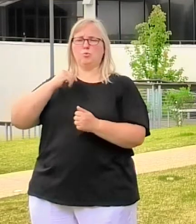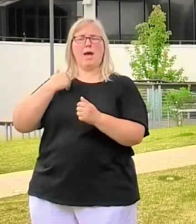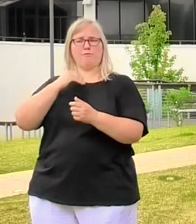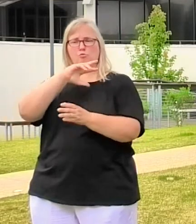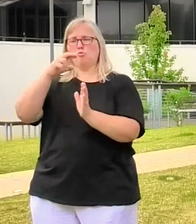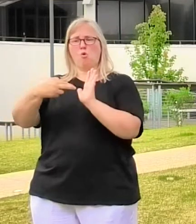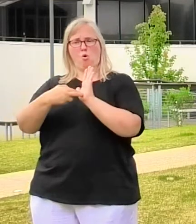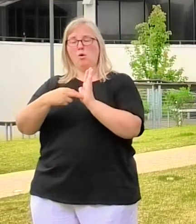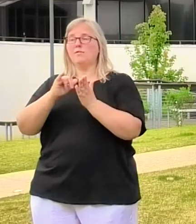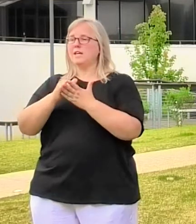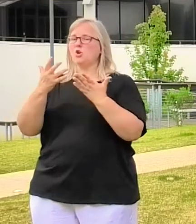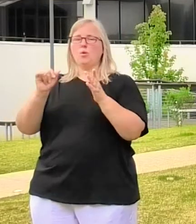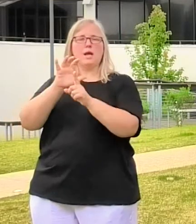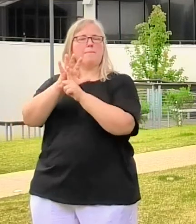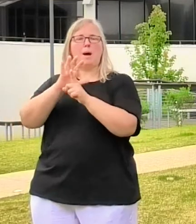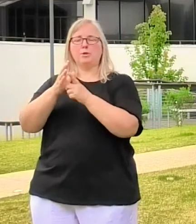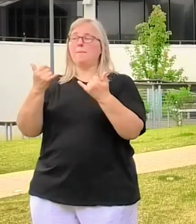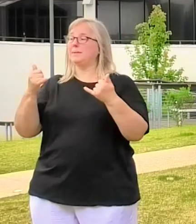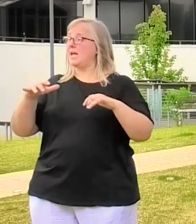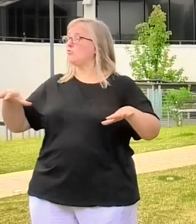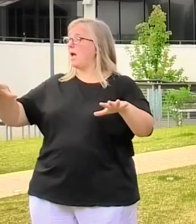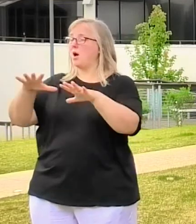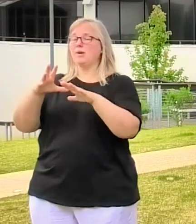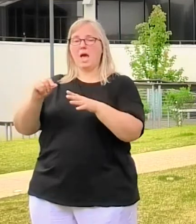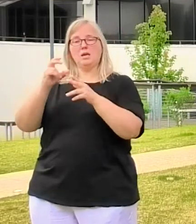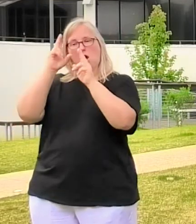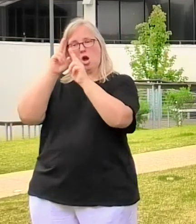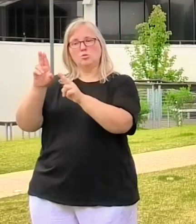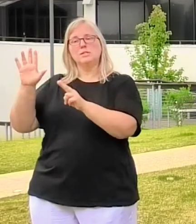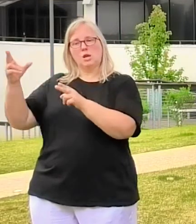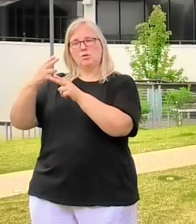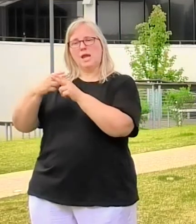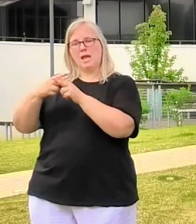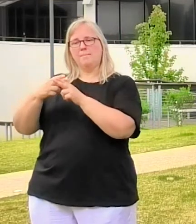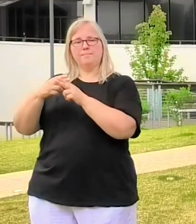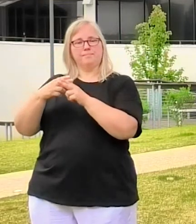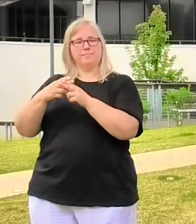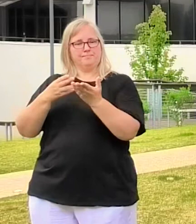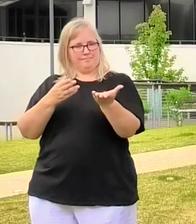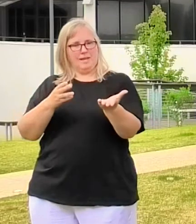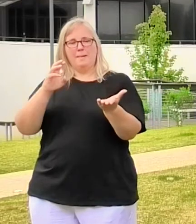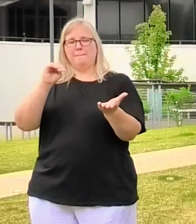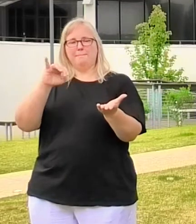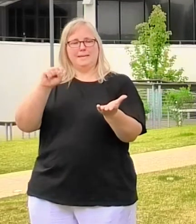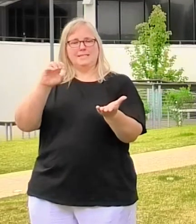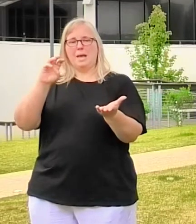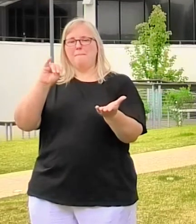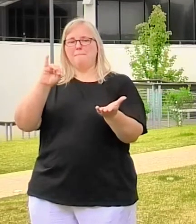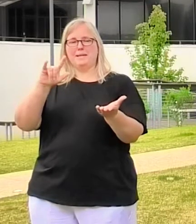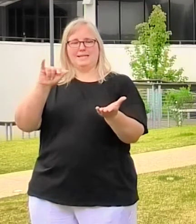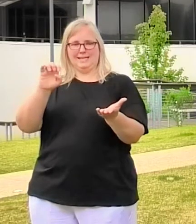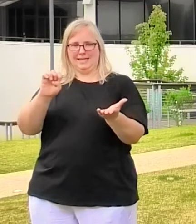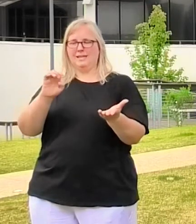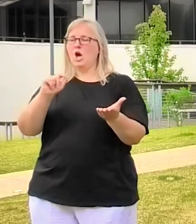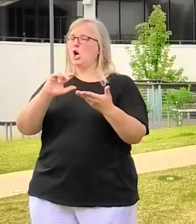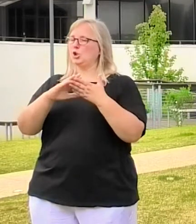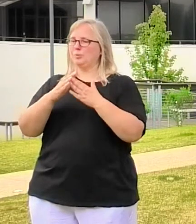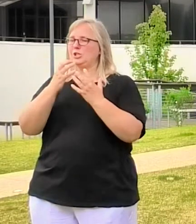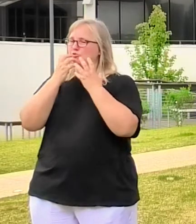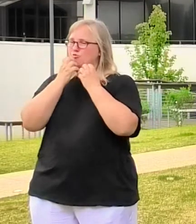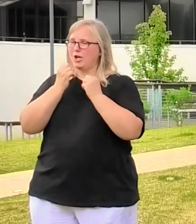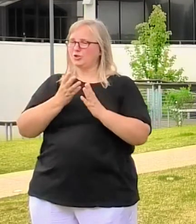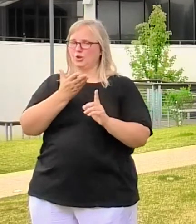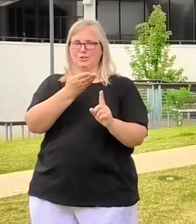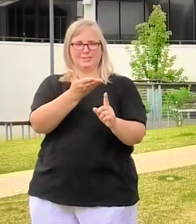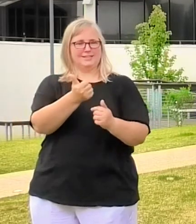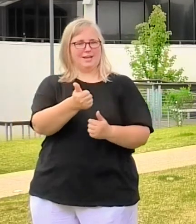already a popular playground and honors its namesake, Miss Millie, a community treasure herself. The